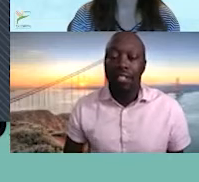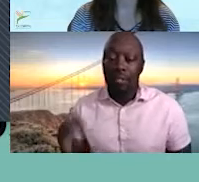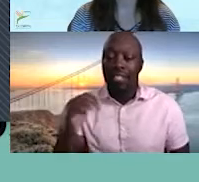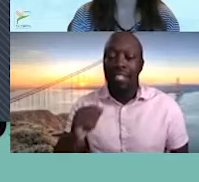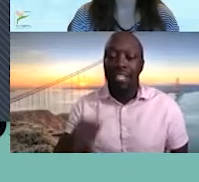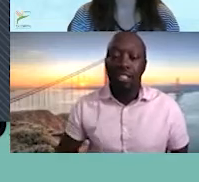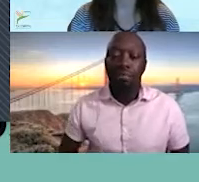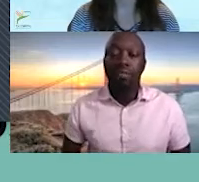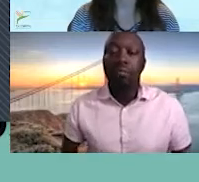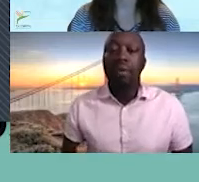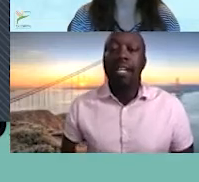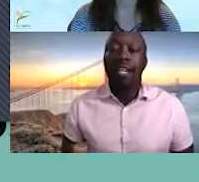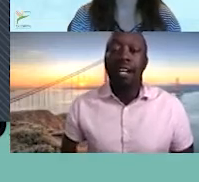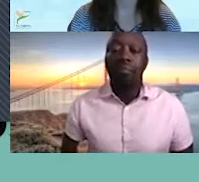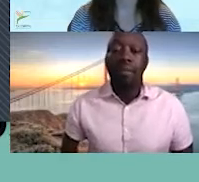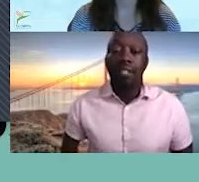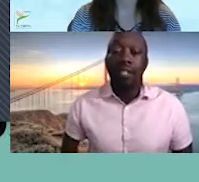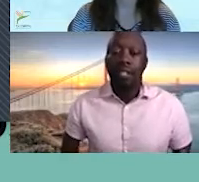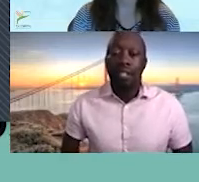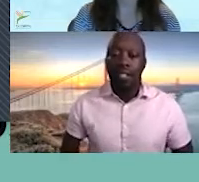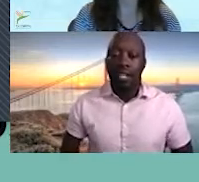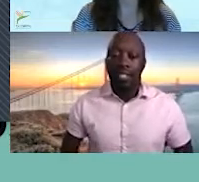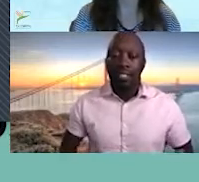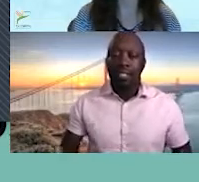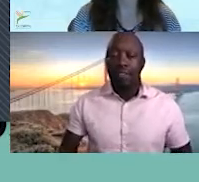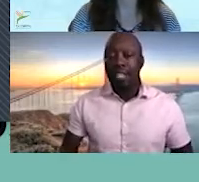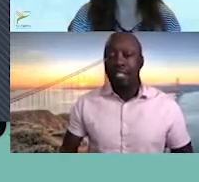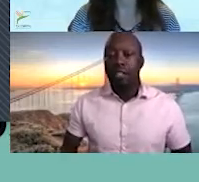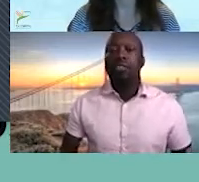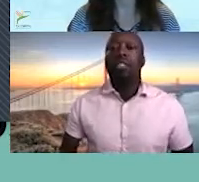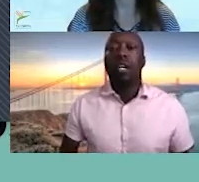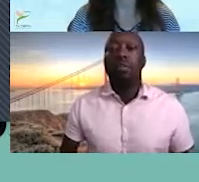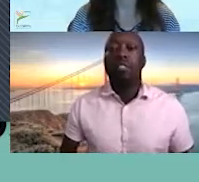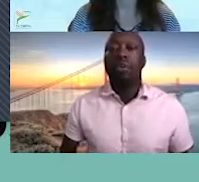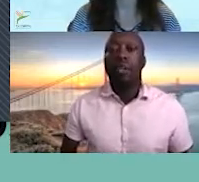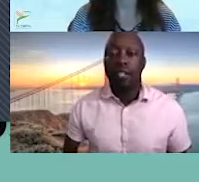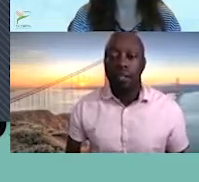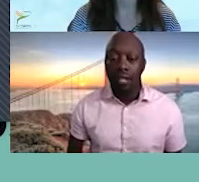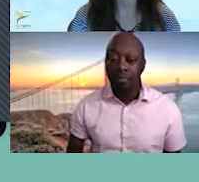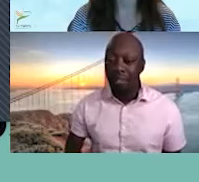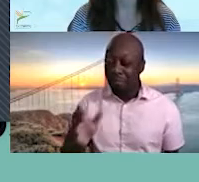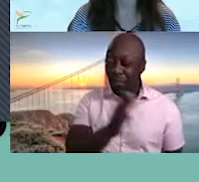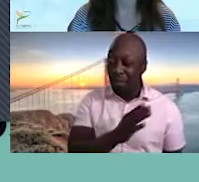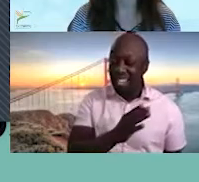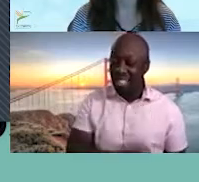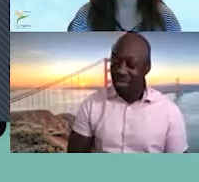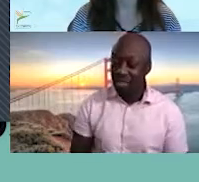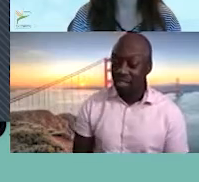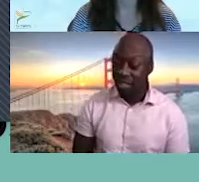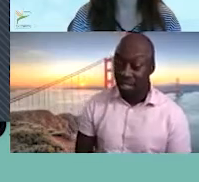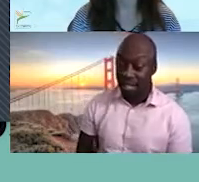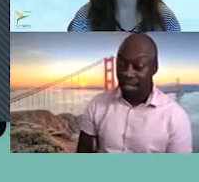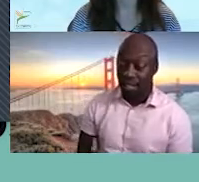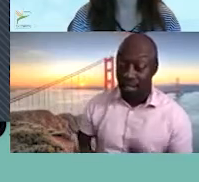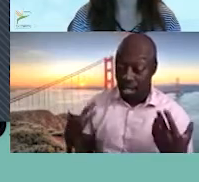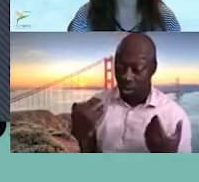notice, I'll play it again. She moves her body up as signifying, oh, I want some more. But before that, she was just